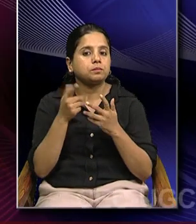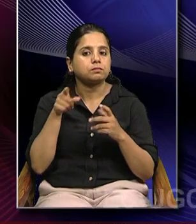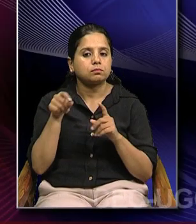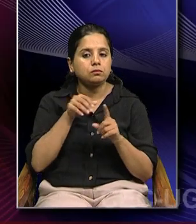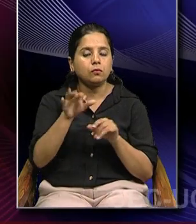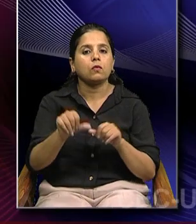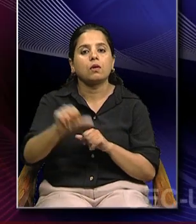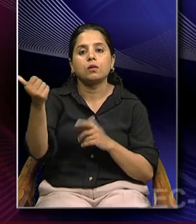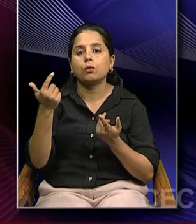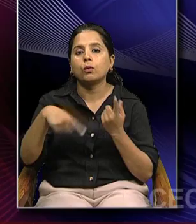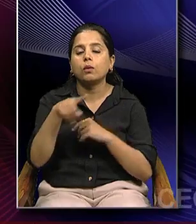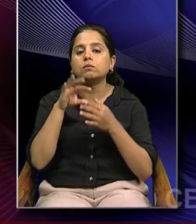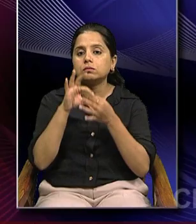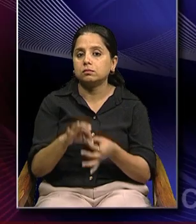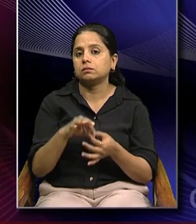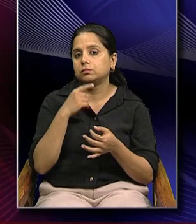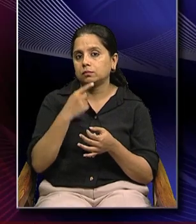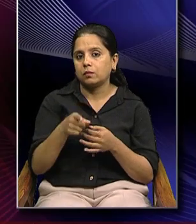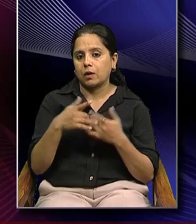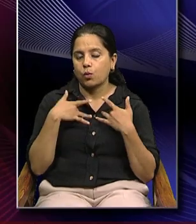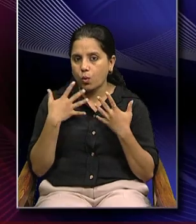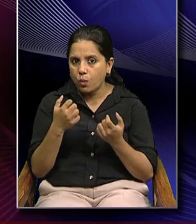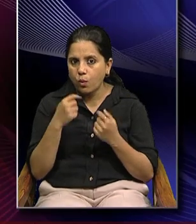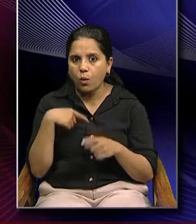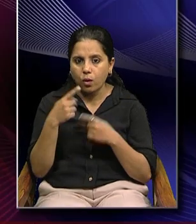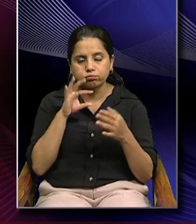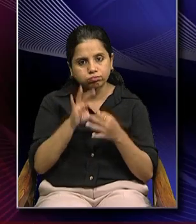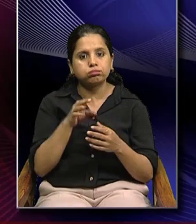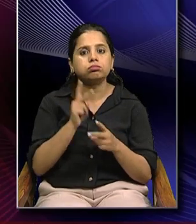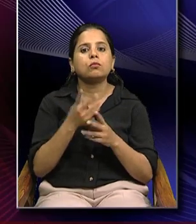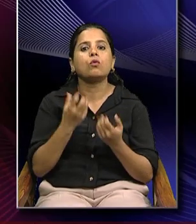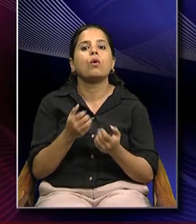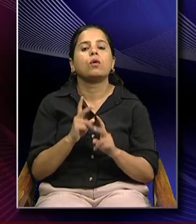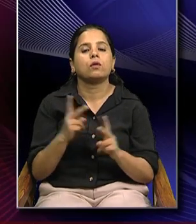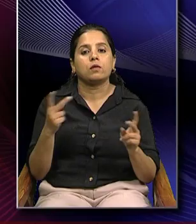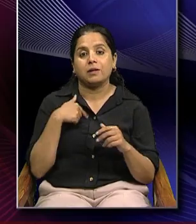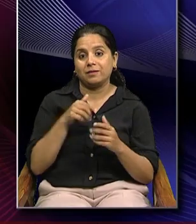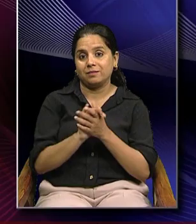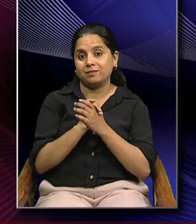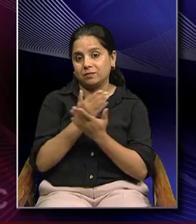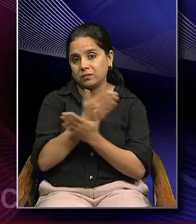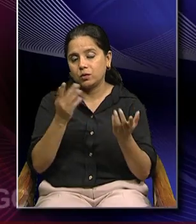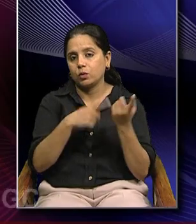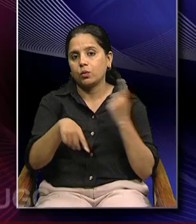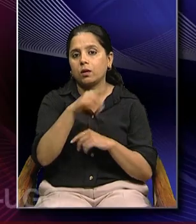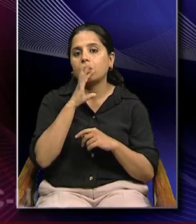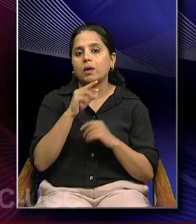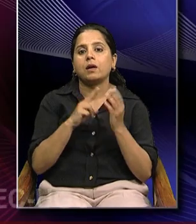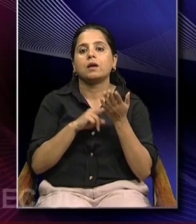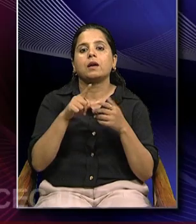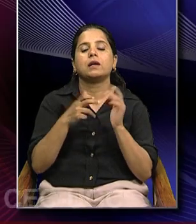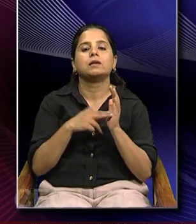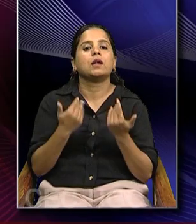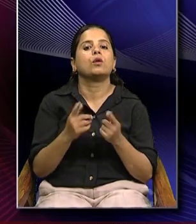influencing others in relation to their desire to be always connected and to contribute. So, my dear learners, what these netizens are